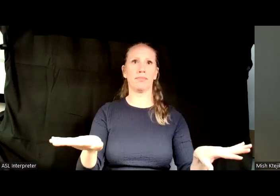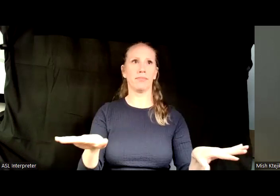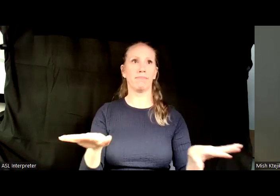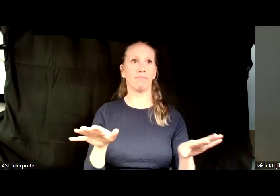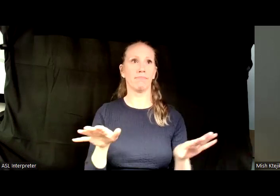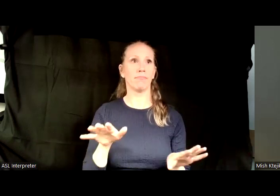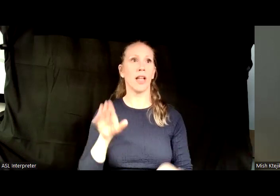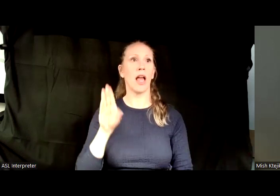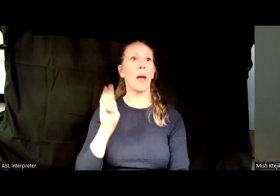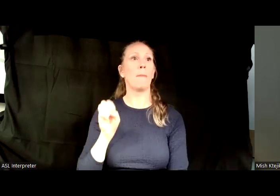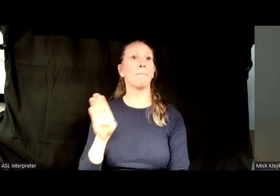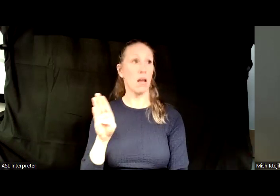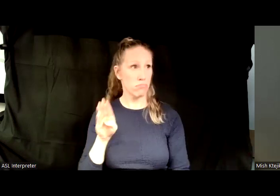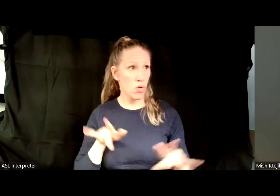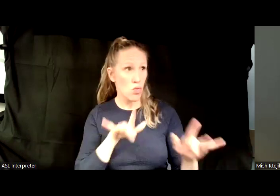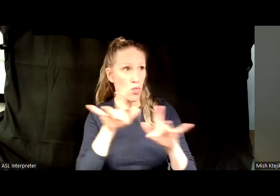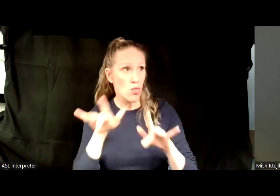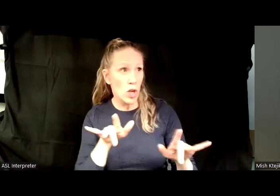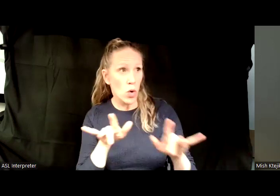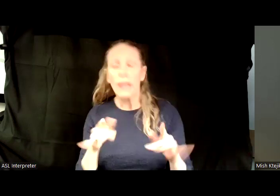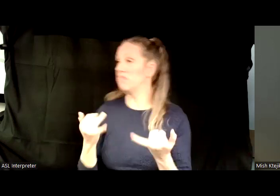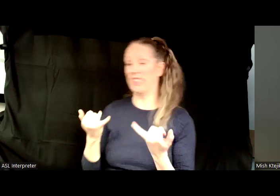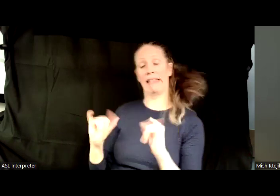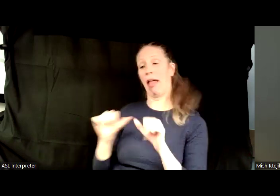Okay, are we recording? Yeah, it's still.